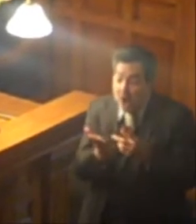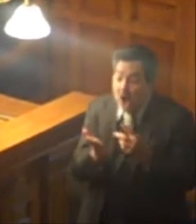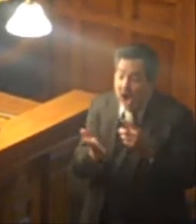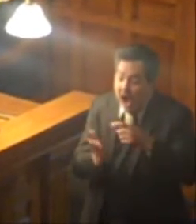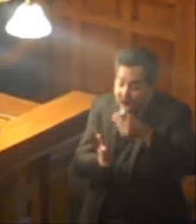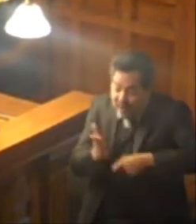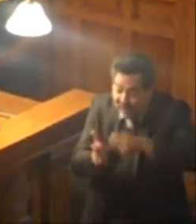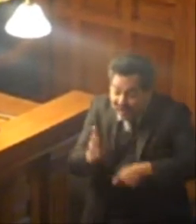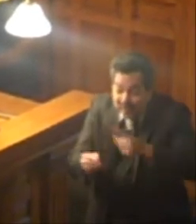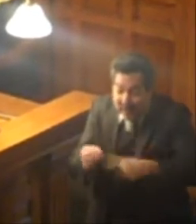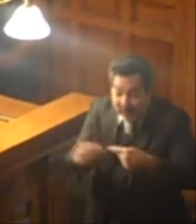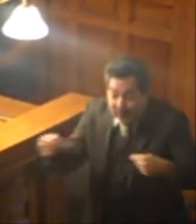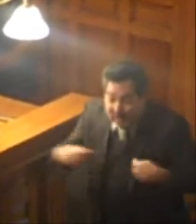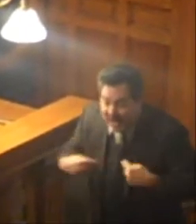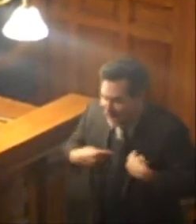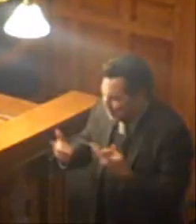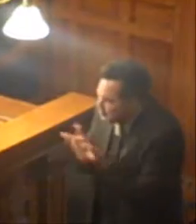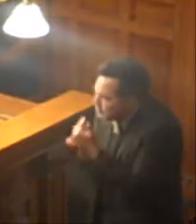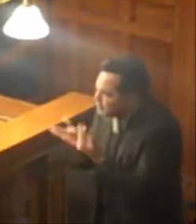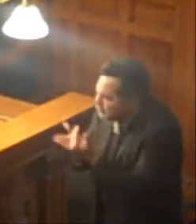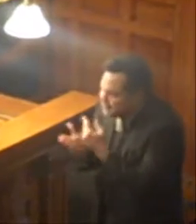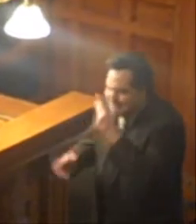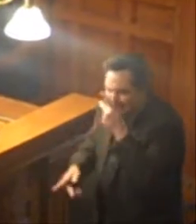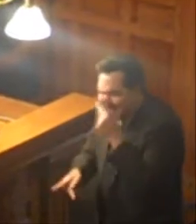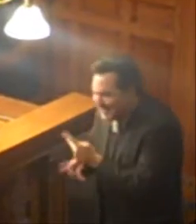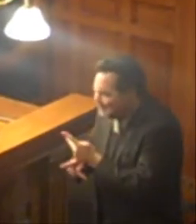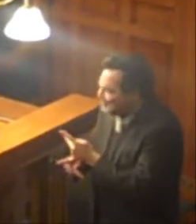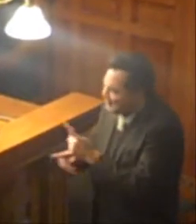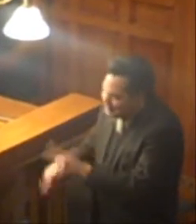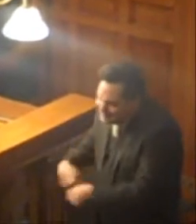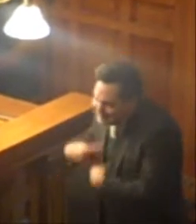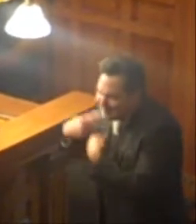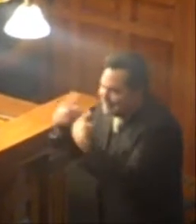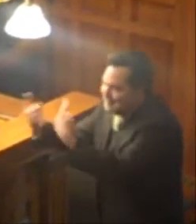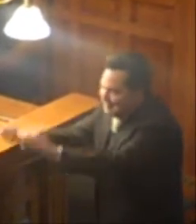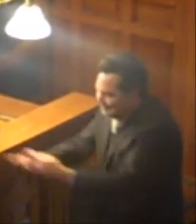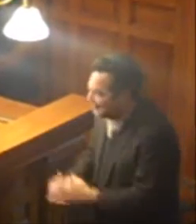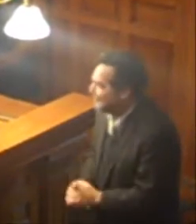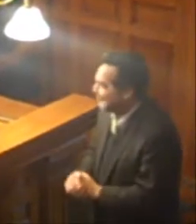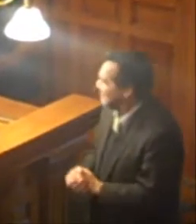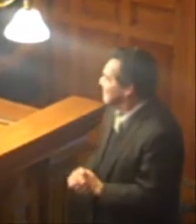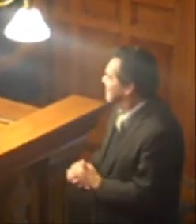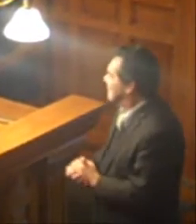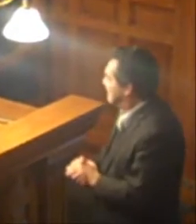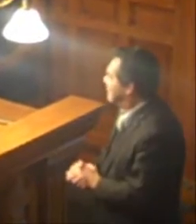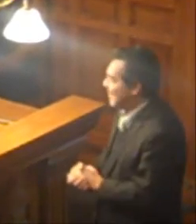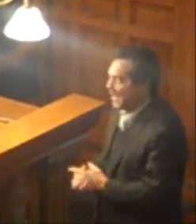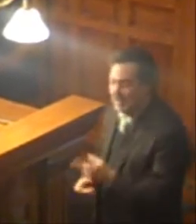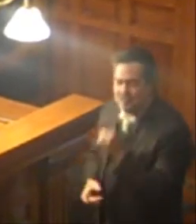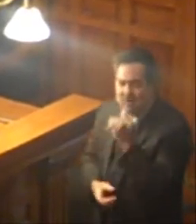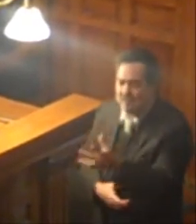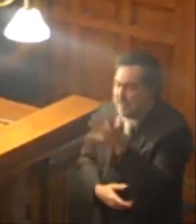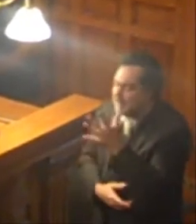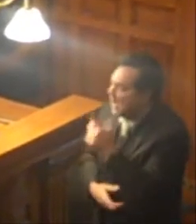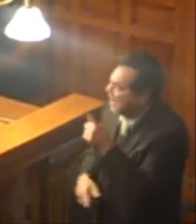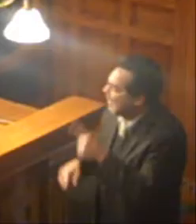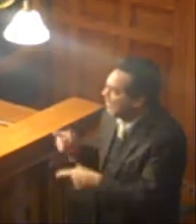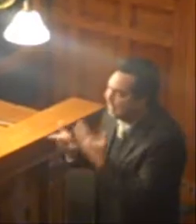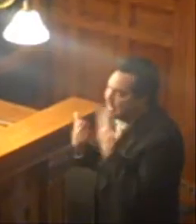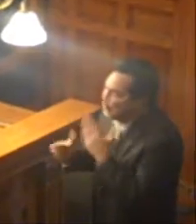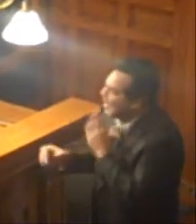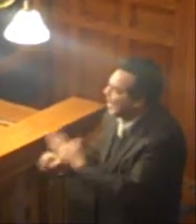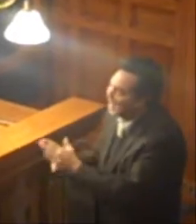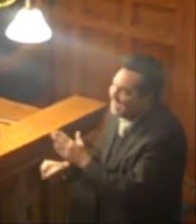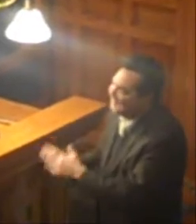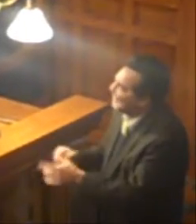career. But more importantly, you've always been there when I needed you. Mom, I can't thank you enough.